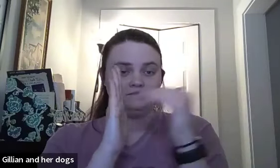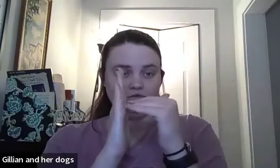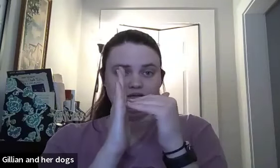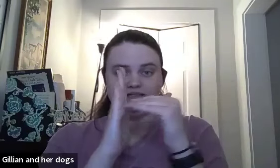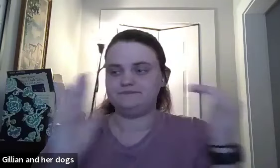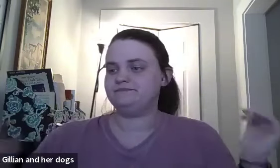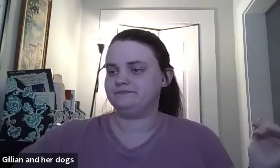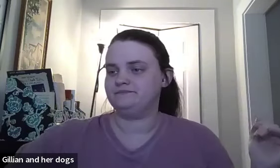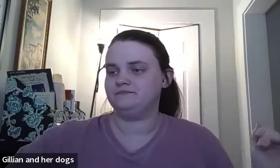repeat.